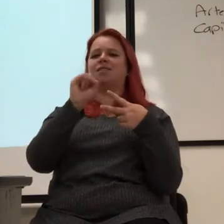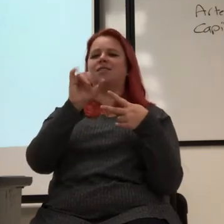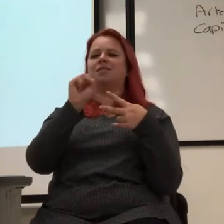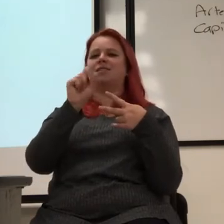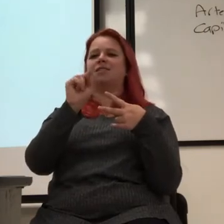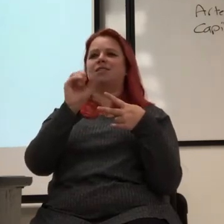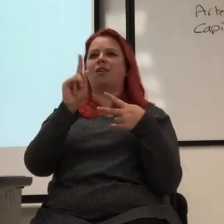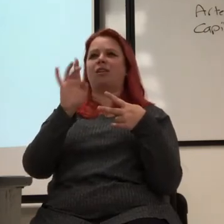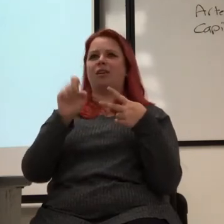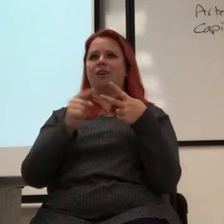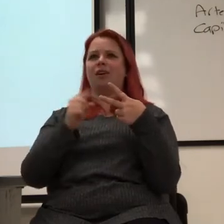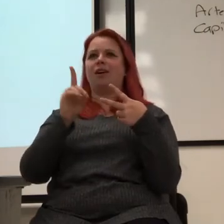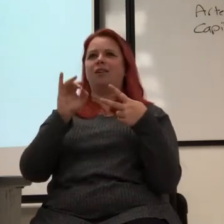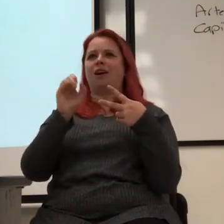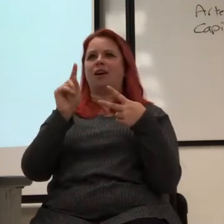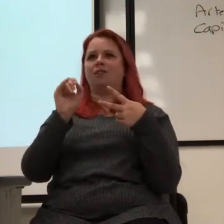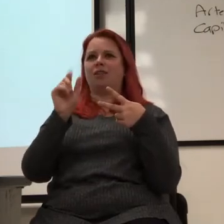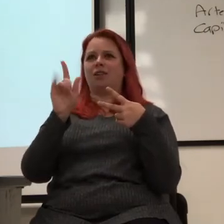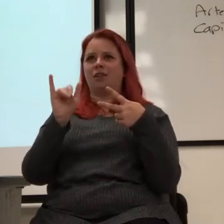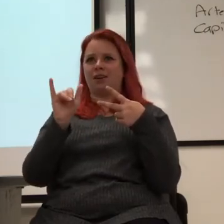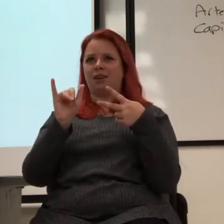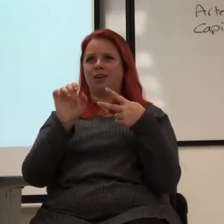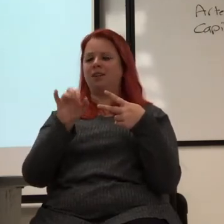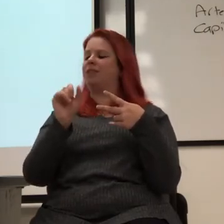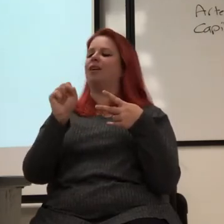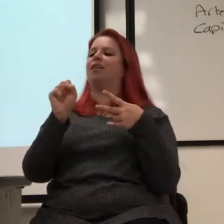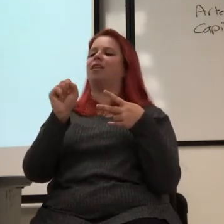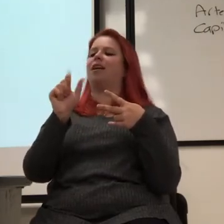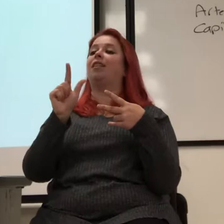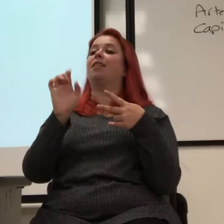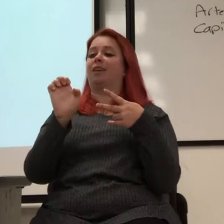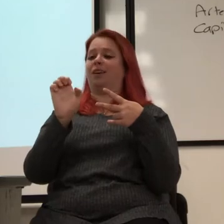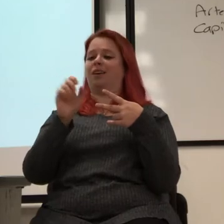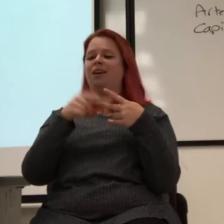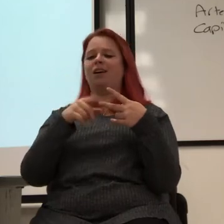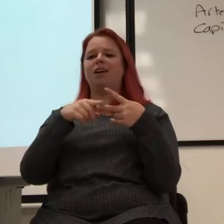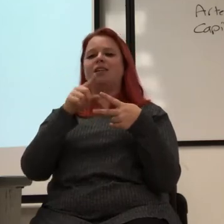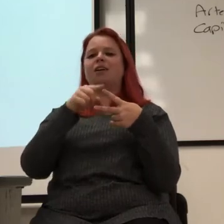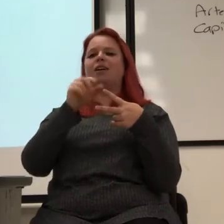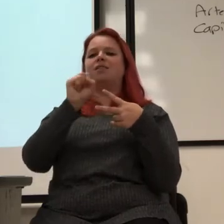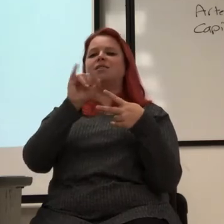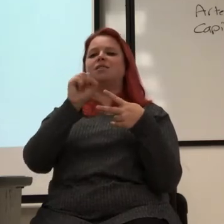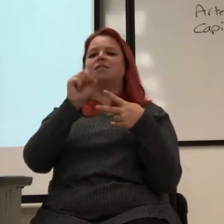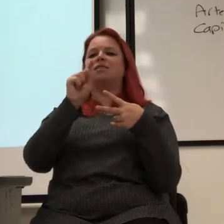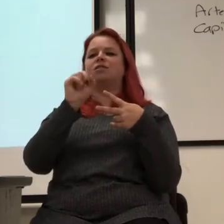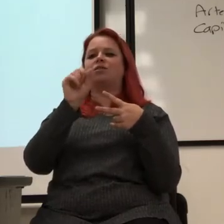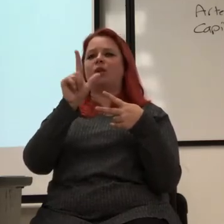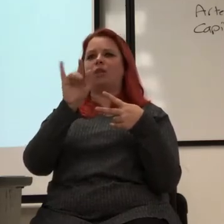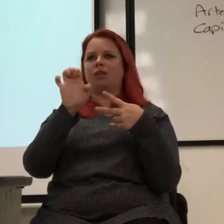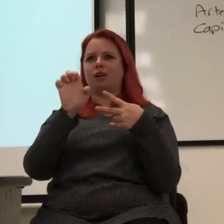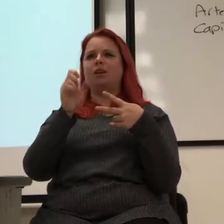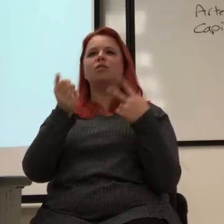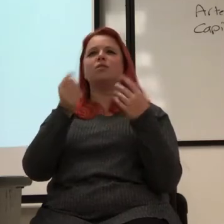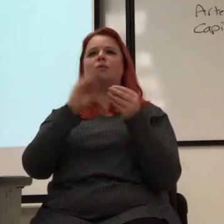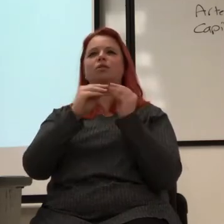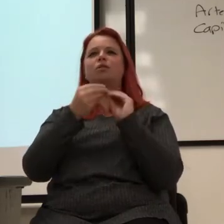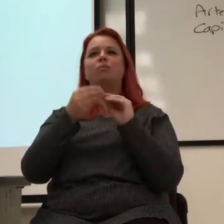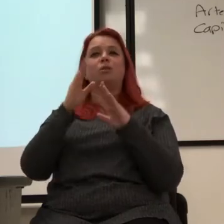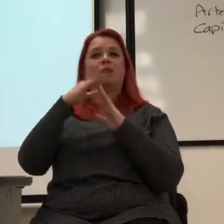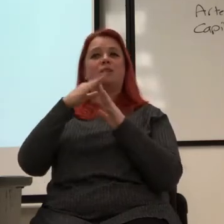is the one where the heart's contracting and generating pressure? The systole. So which number do you think that is, top or